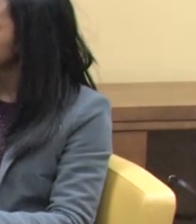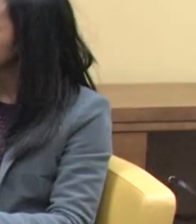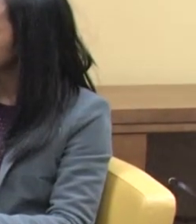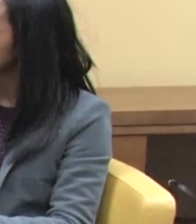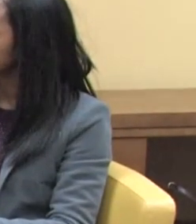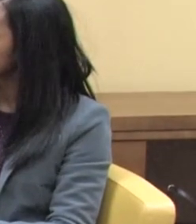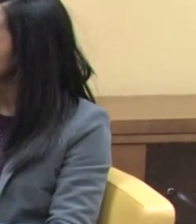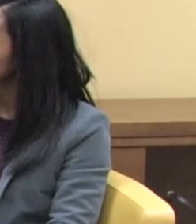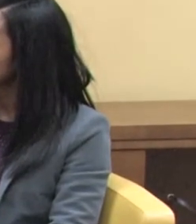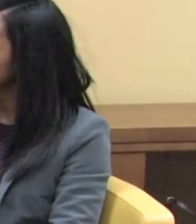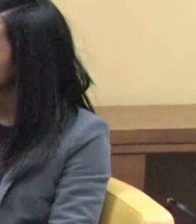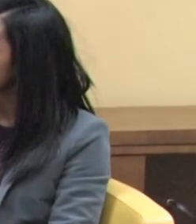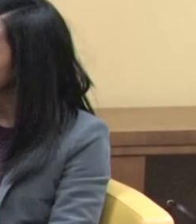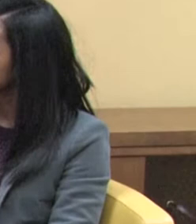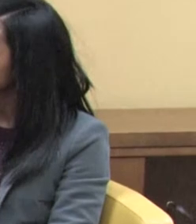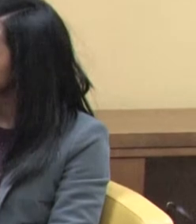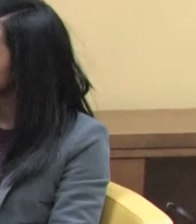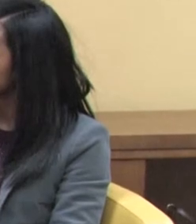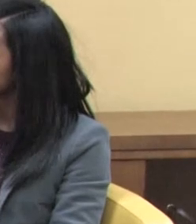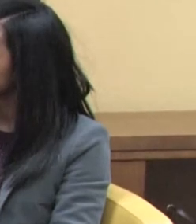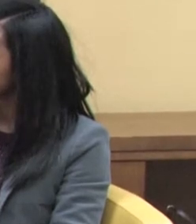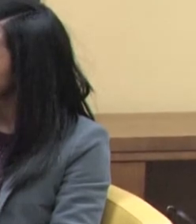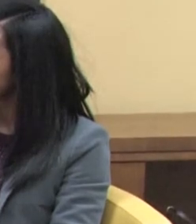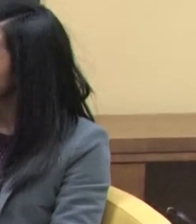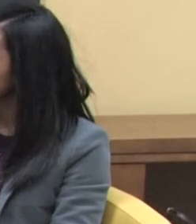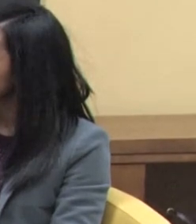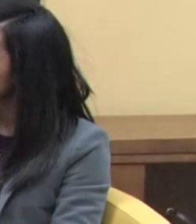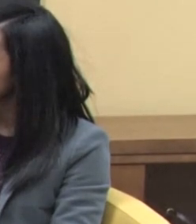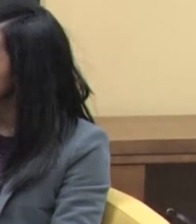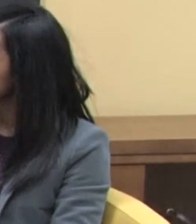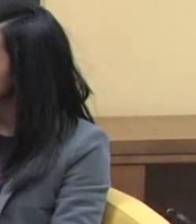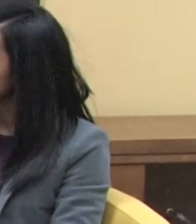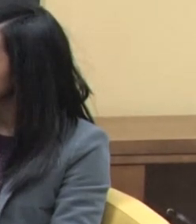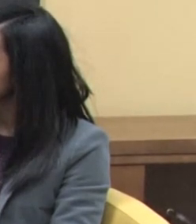to achieving racial justice in America.